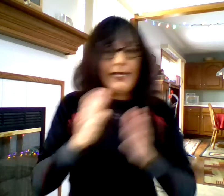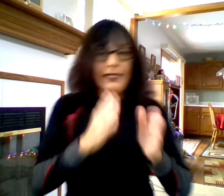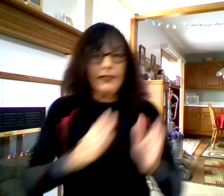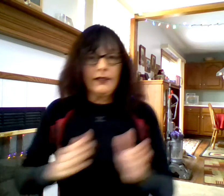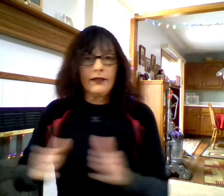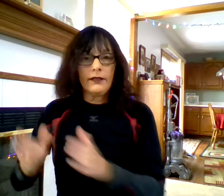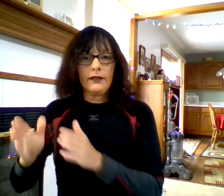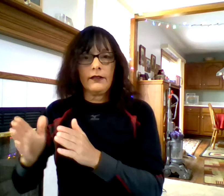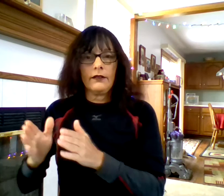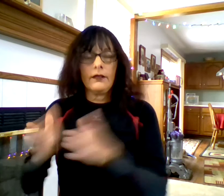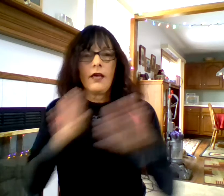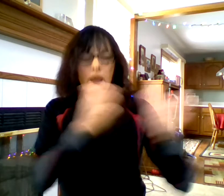planning